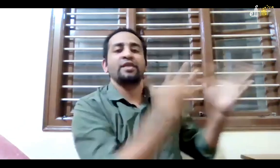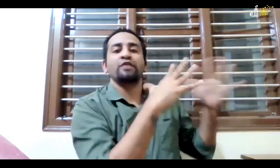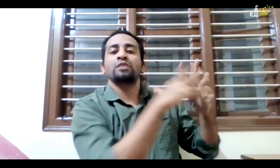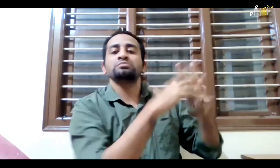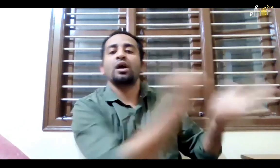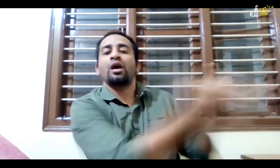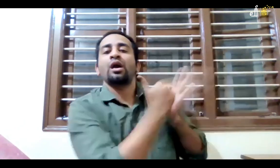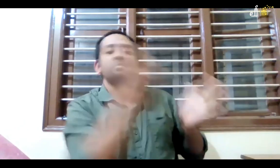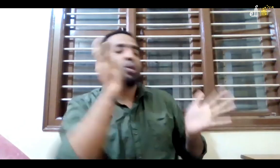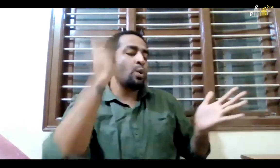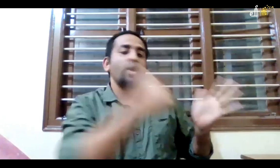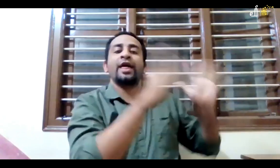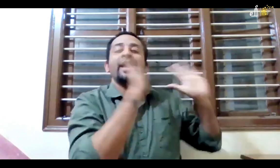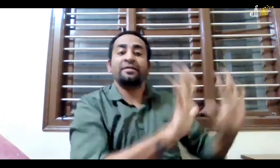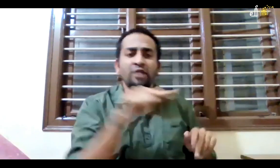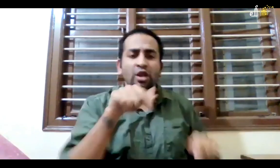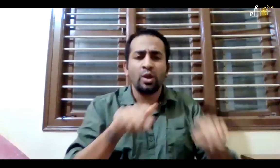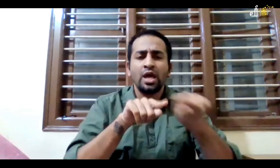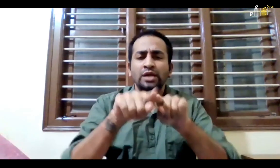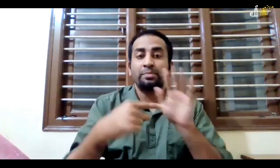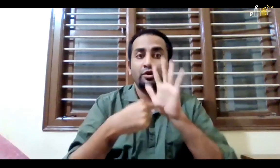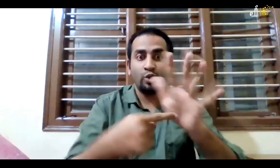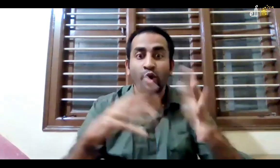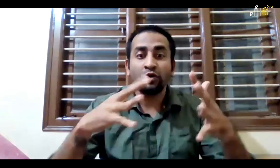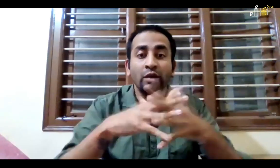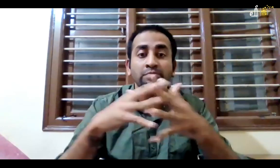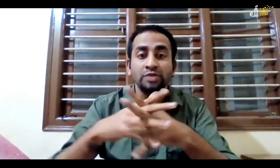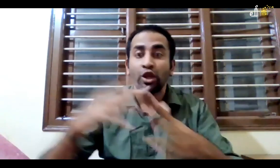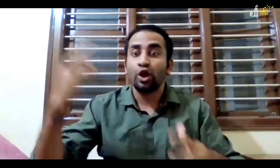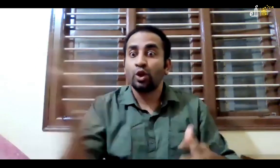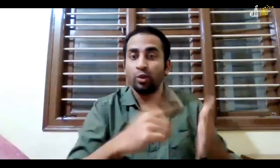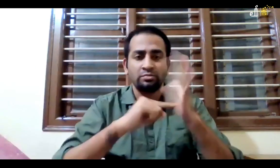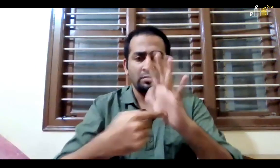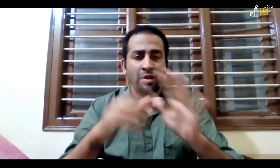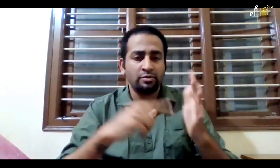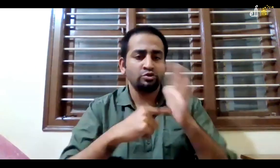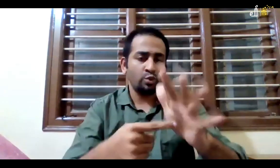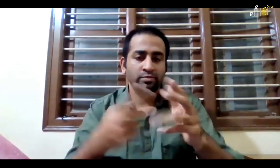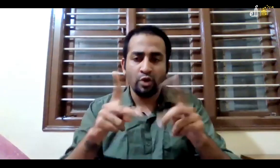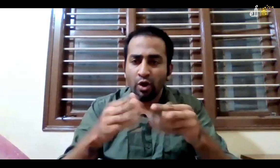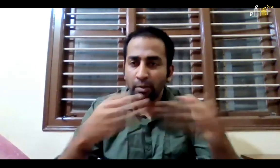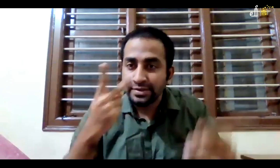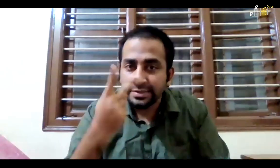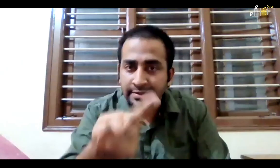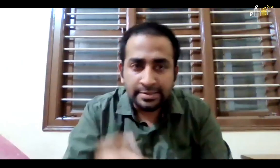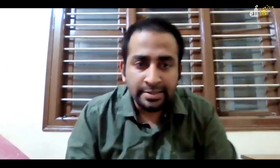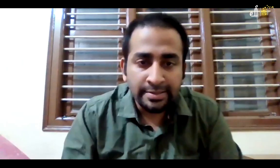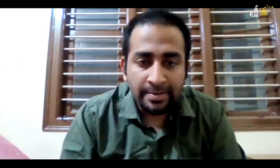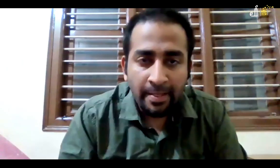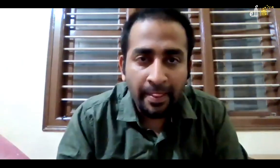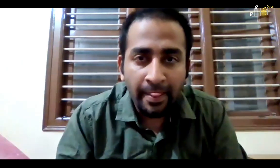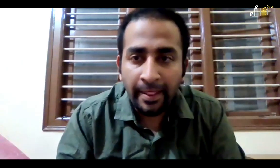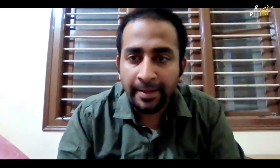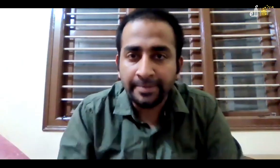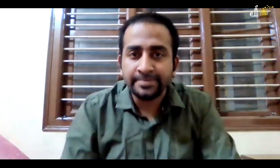possibilities, things are achievable for the deaf as well. It's like gold, it's like treasure, right? So we are going to show you this website, this web